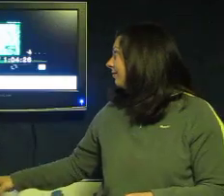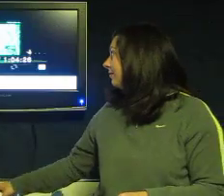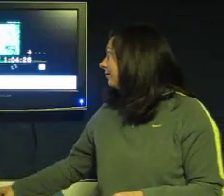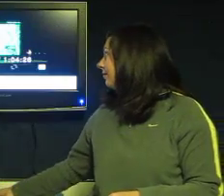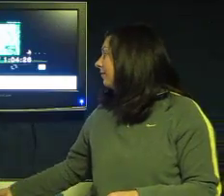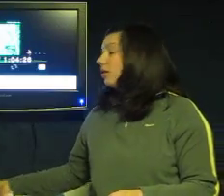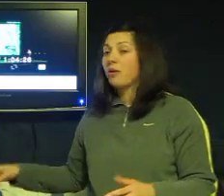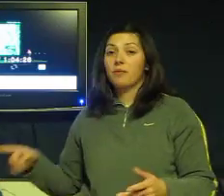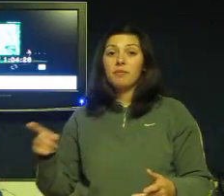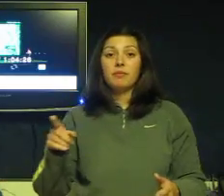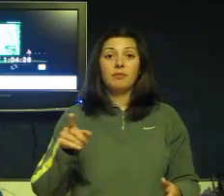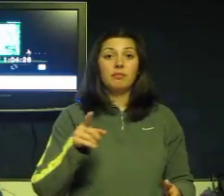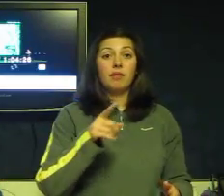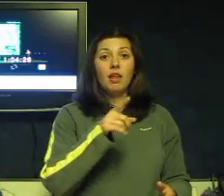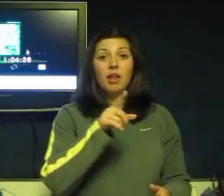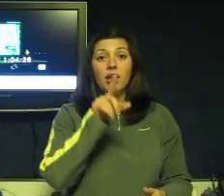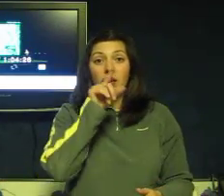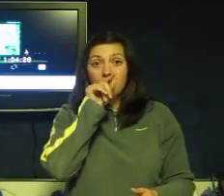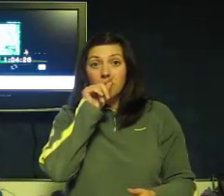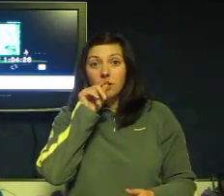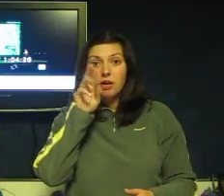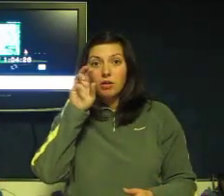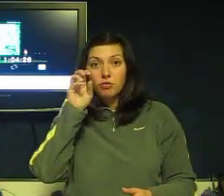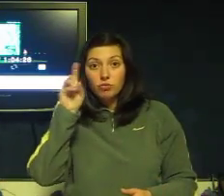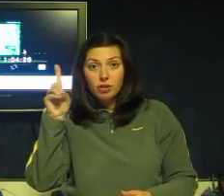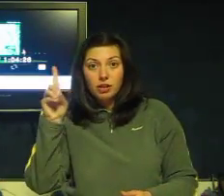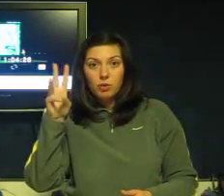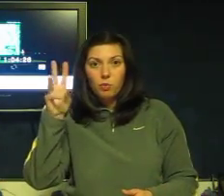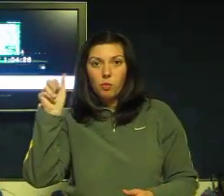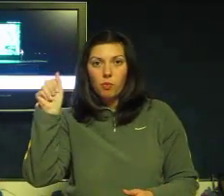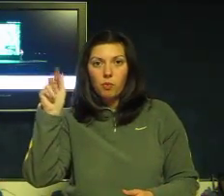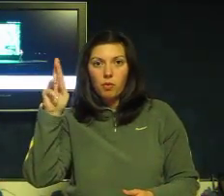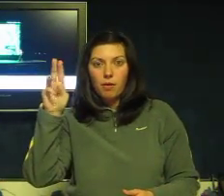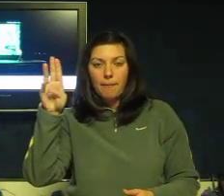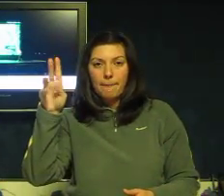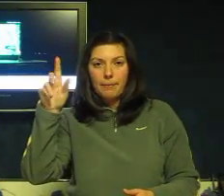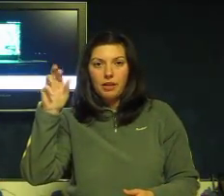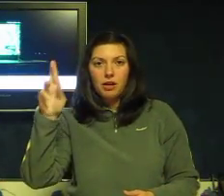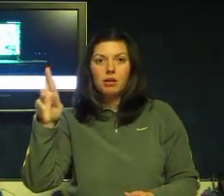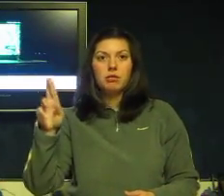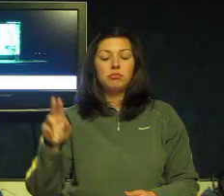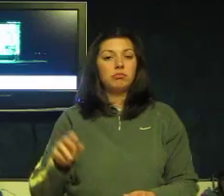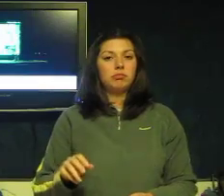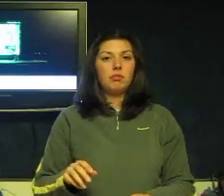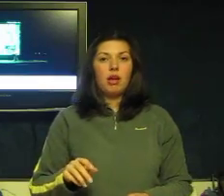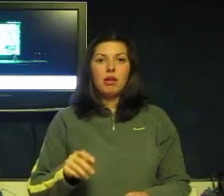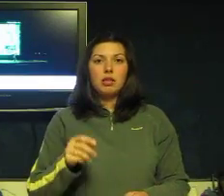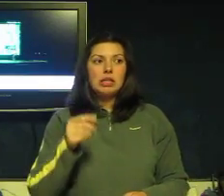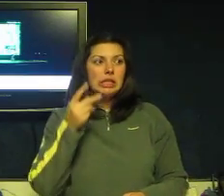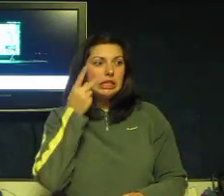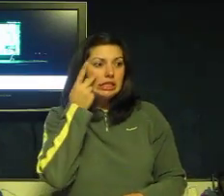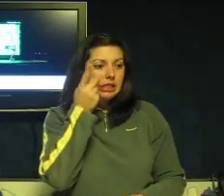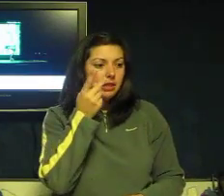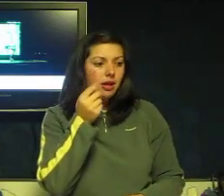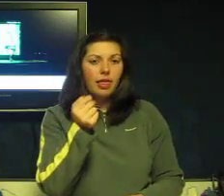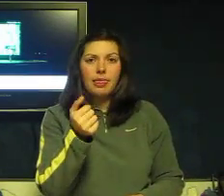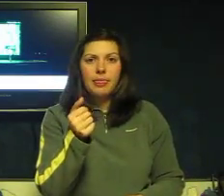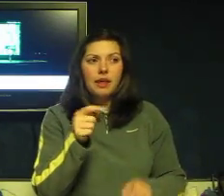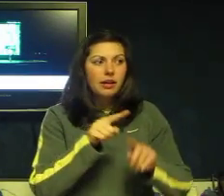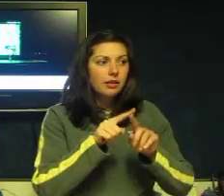has great ability to distinguish subtle visual differences when it's looking at the eggs. But when